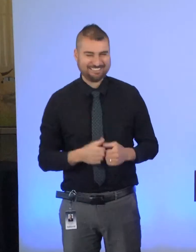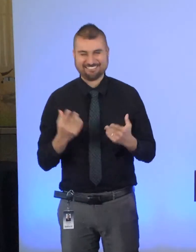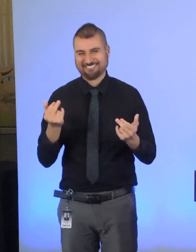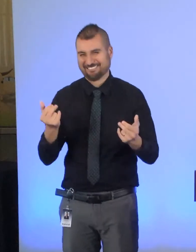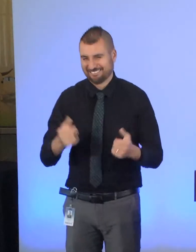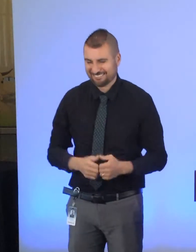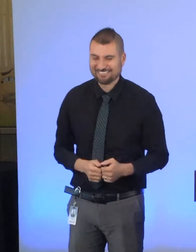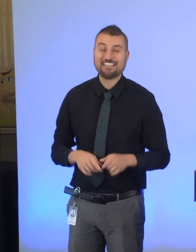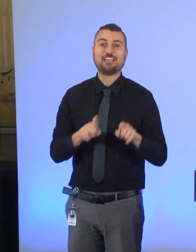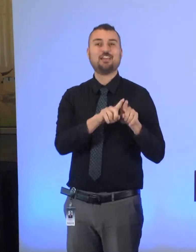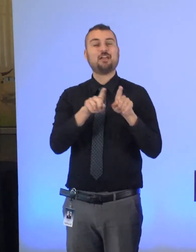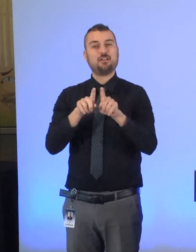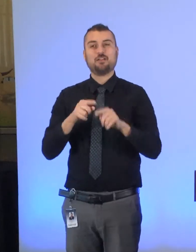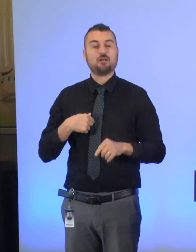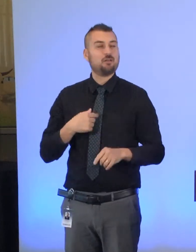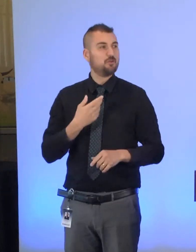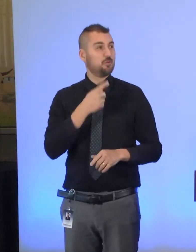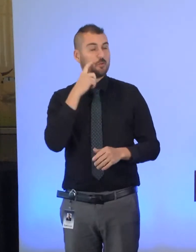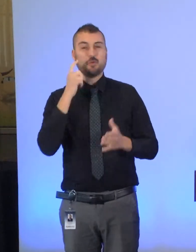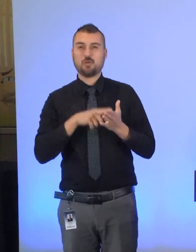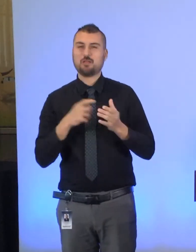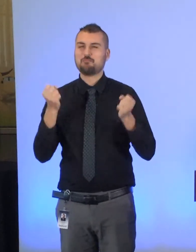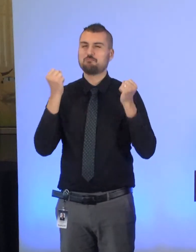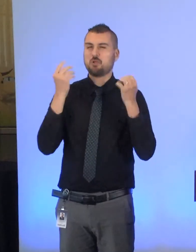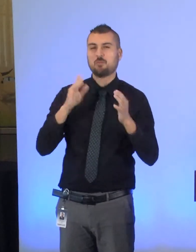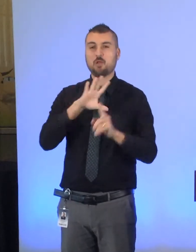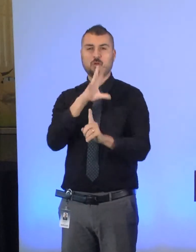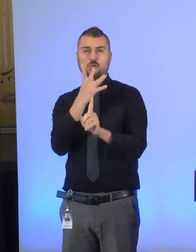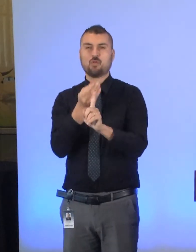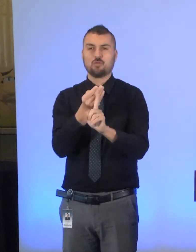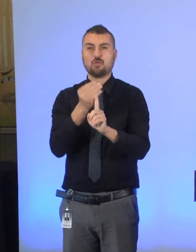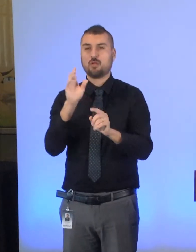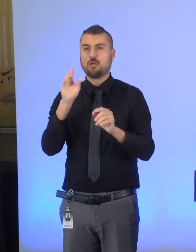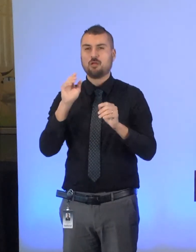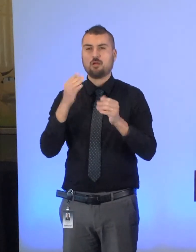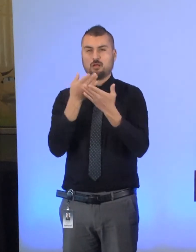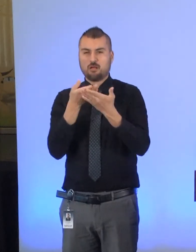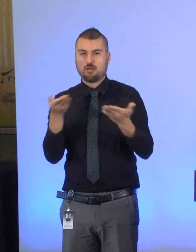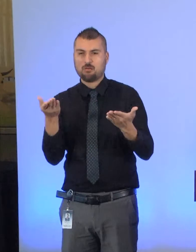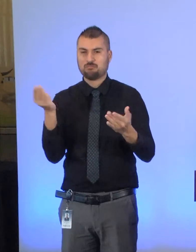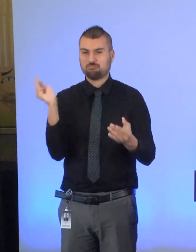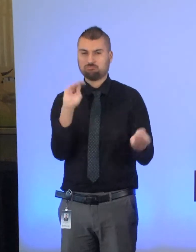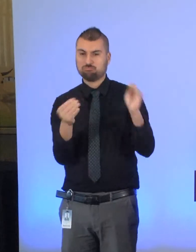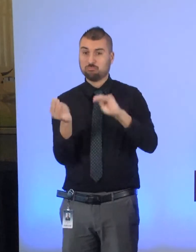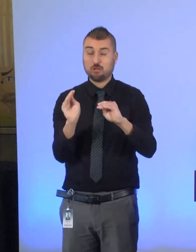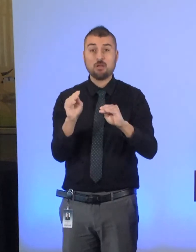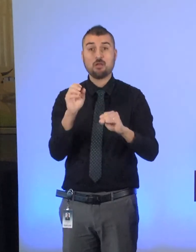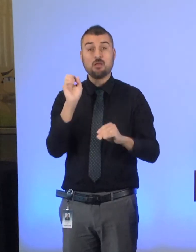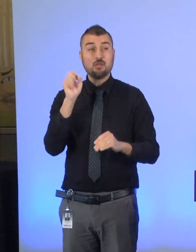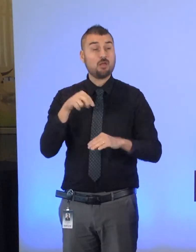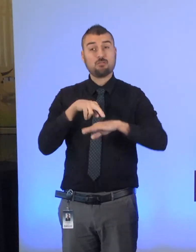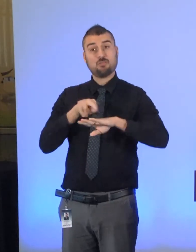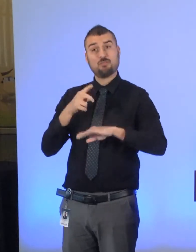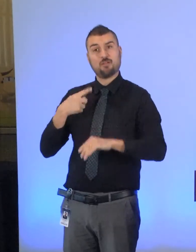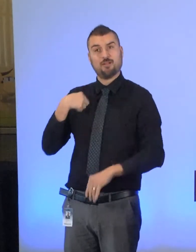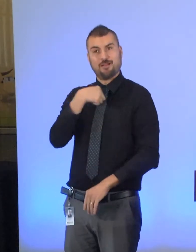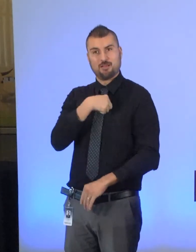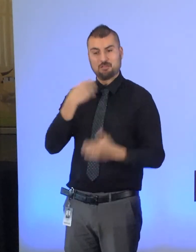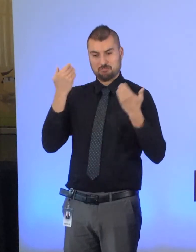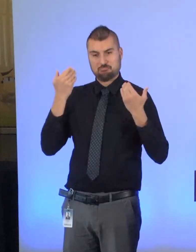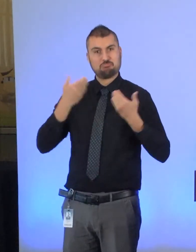You will find multiple cultural objects that not only refer to us as humans,